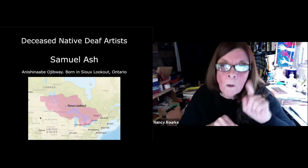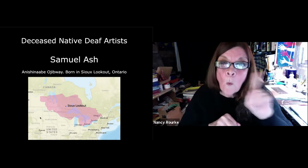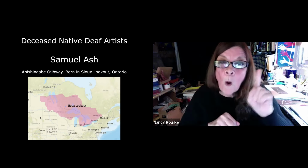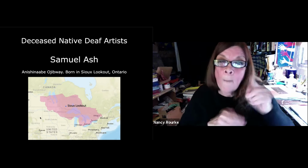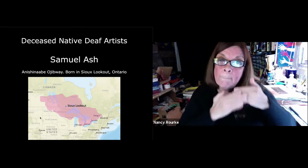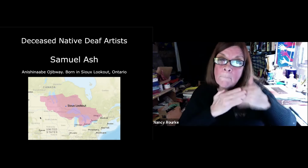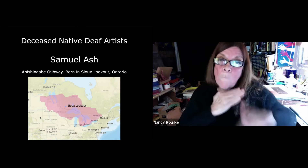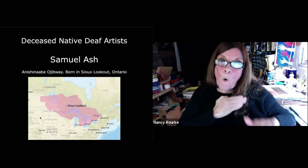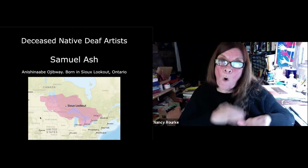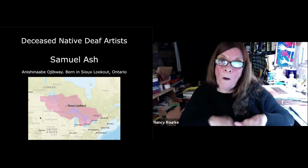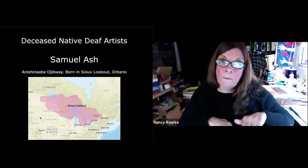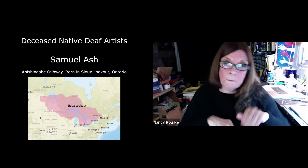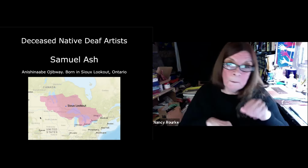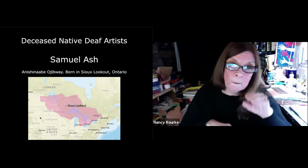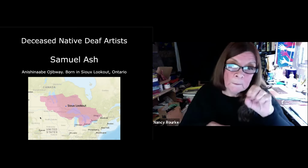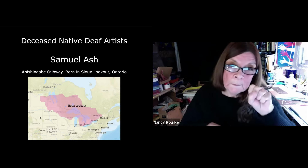Canada.